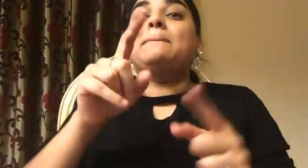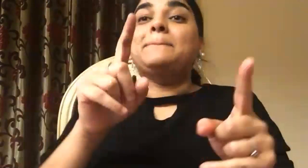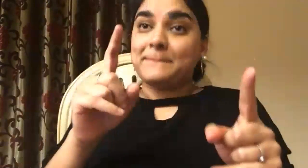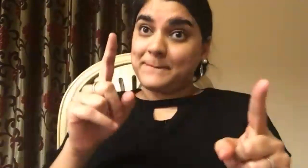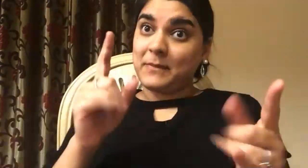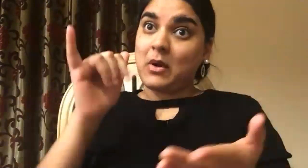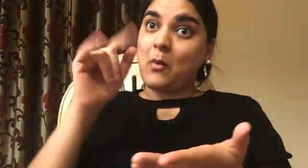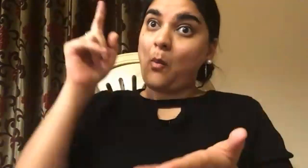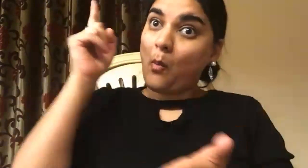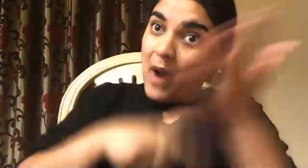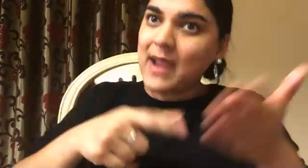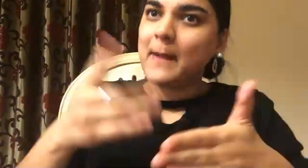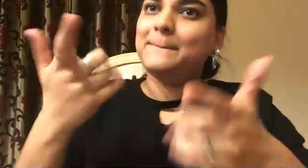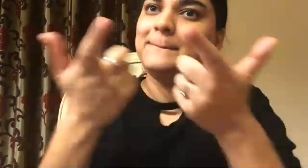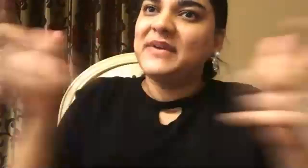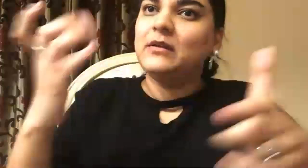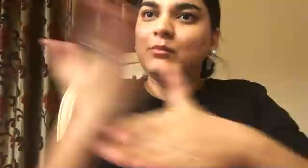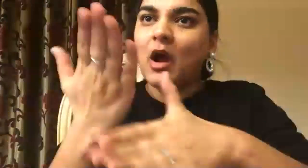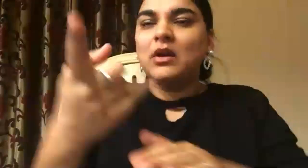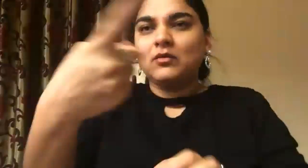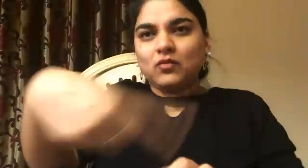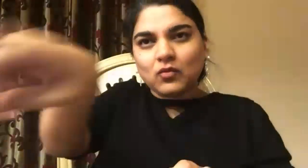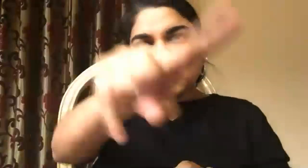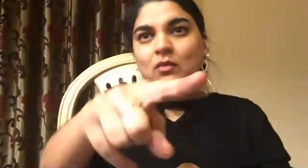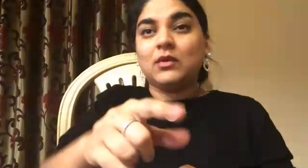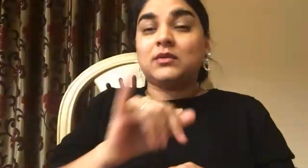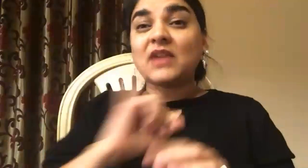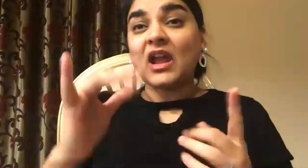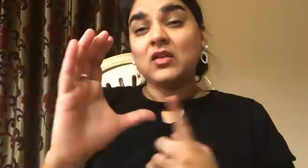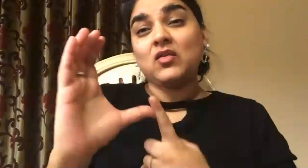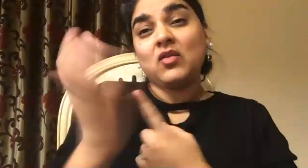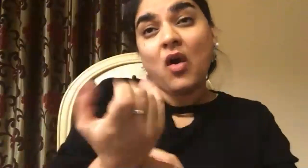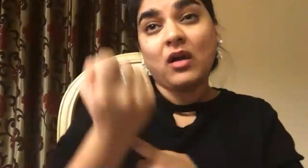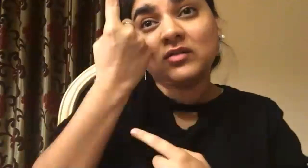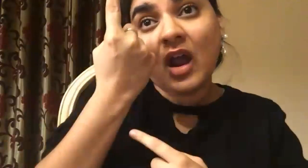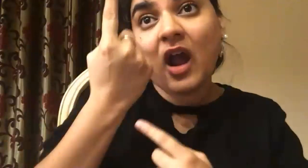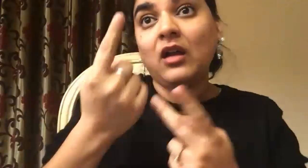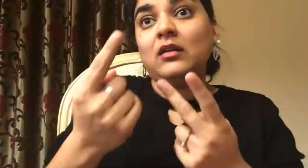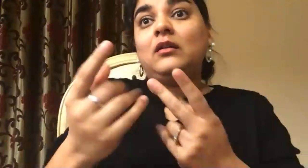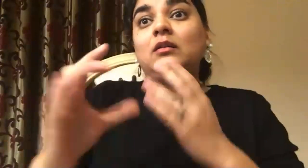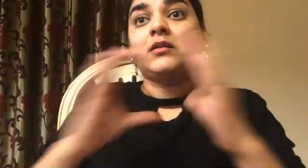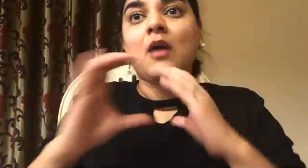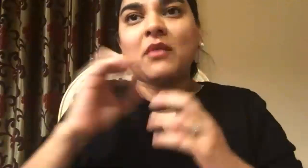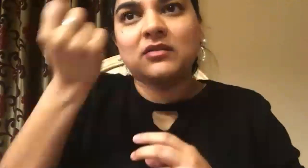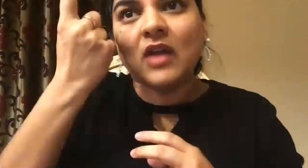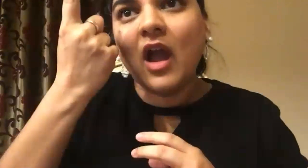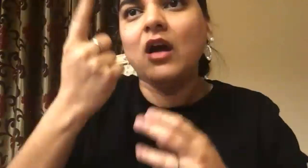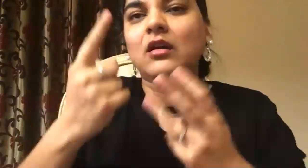cultural identity and the way I experience things. So I'm sure that some of that bothers you too. I'm sure, you